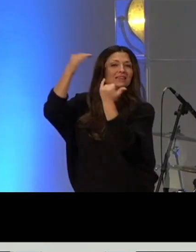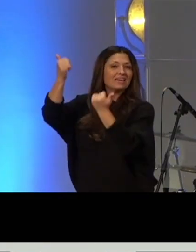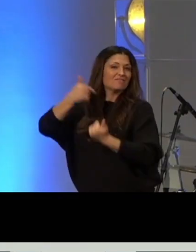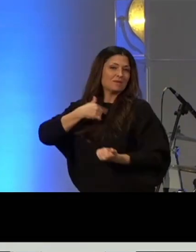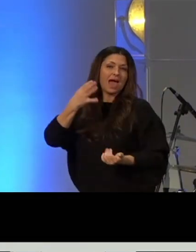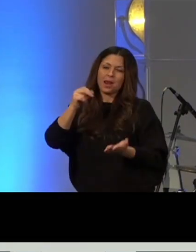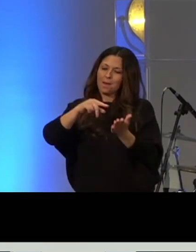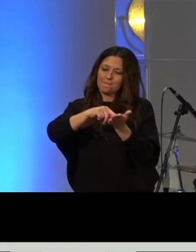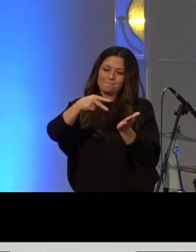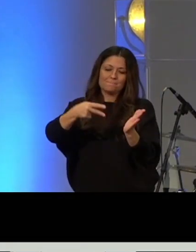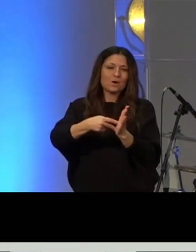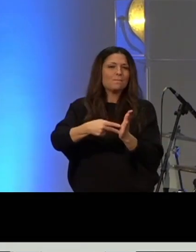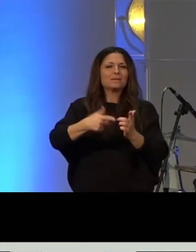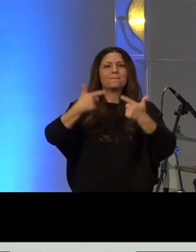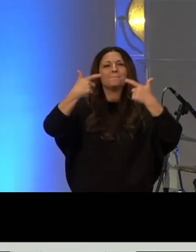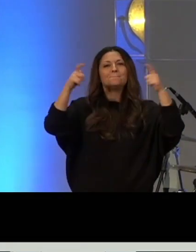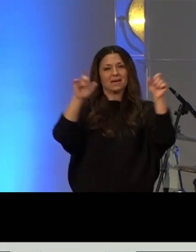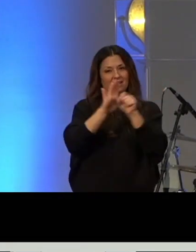to.